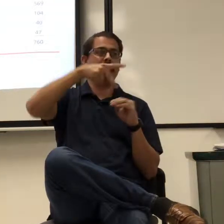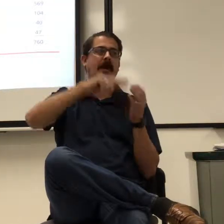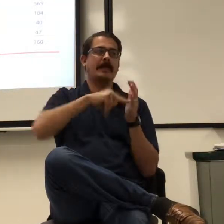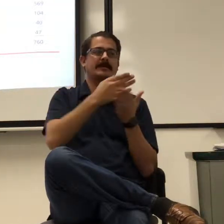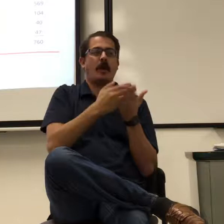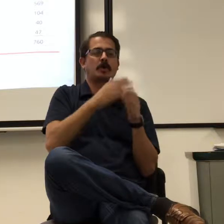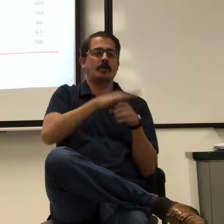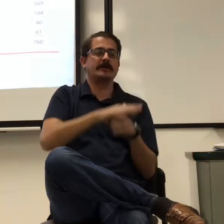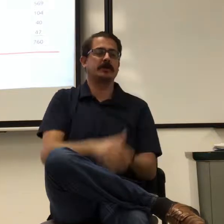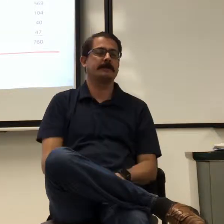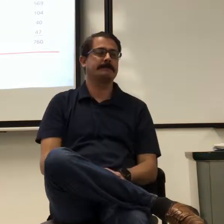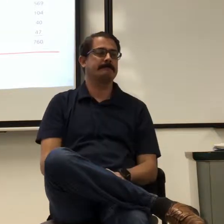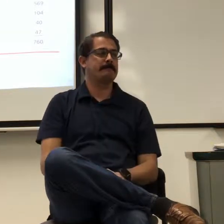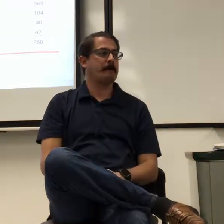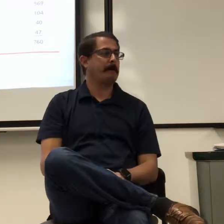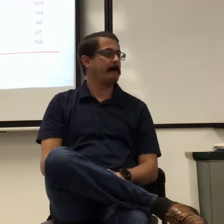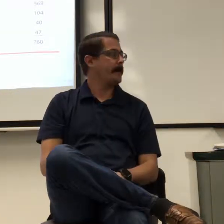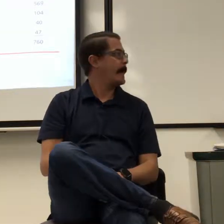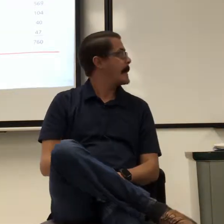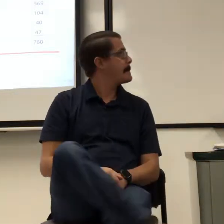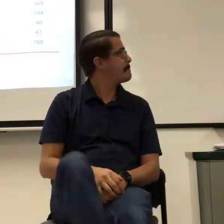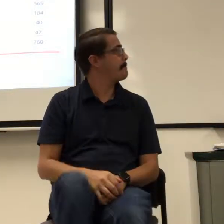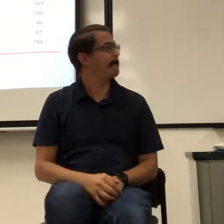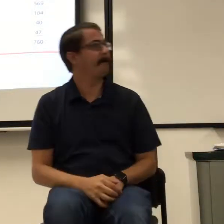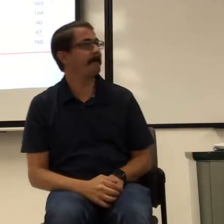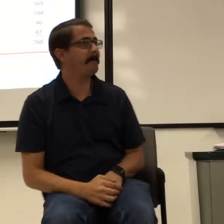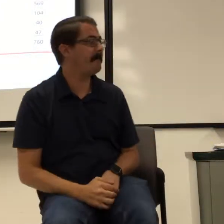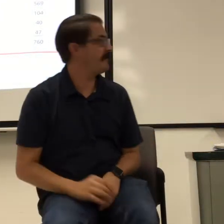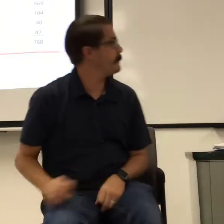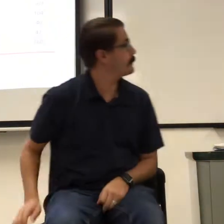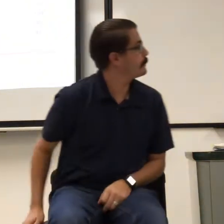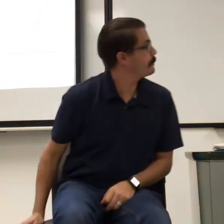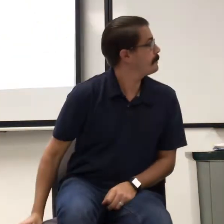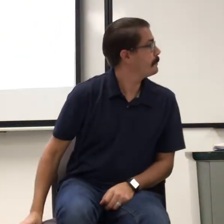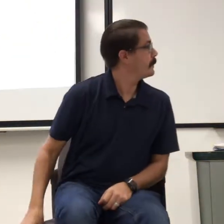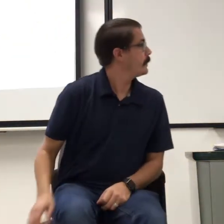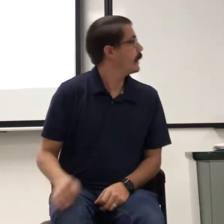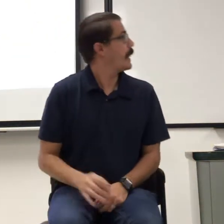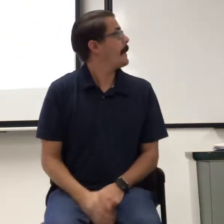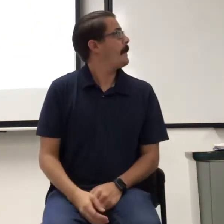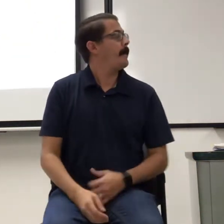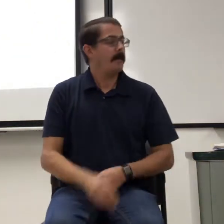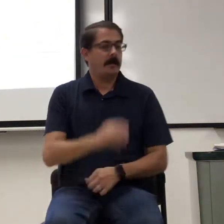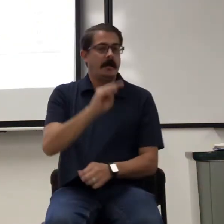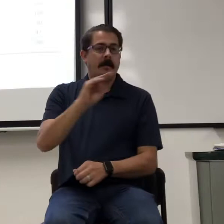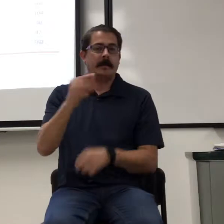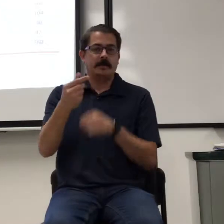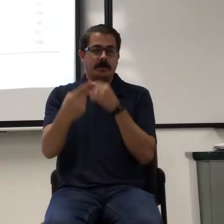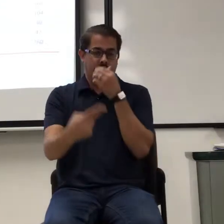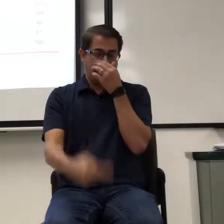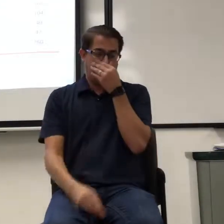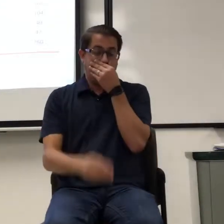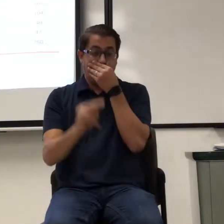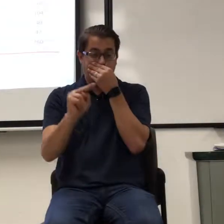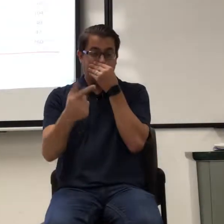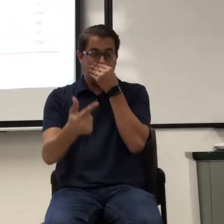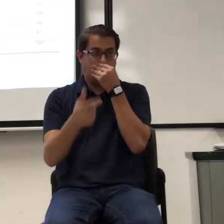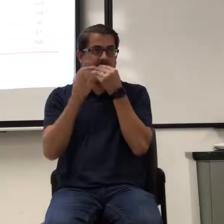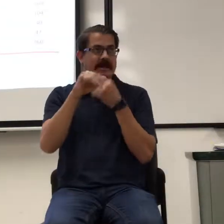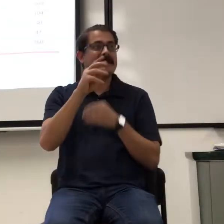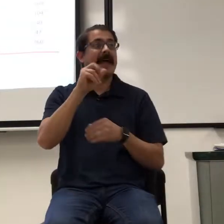760 to give you a figure of about 600 millimeters of mercury. And so that's the air you